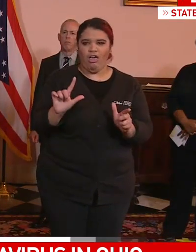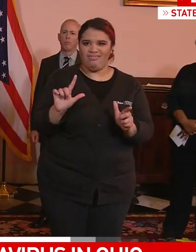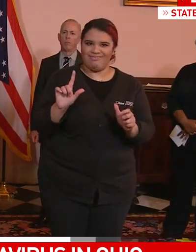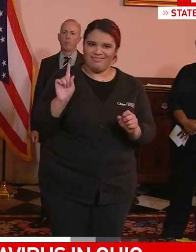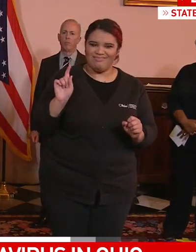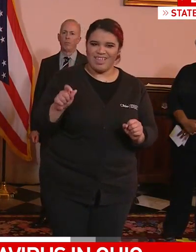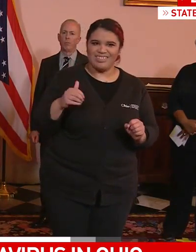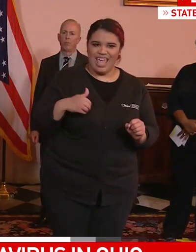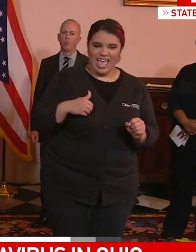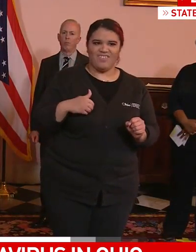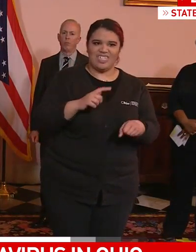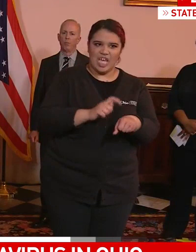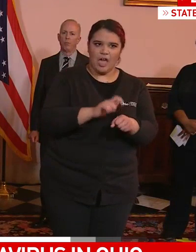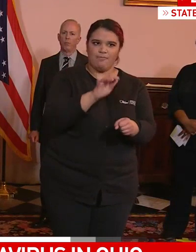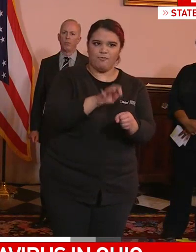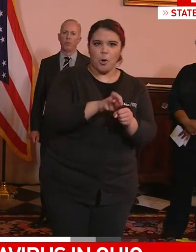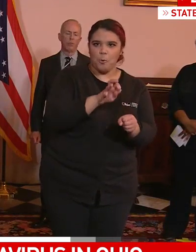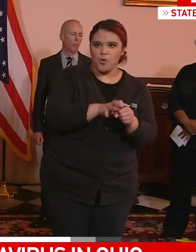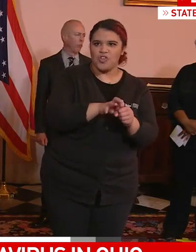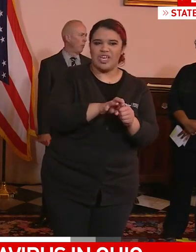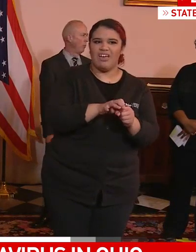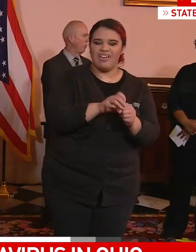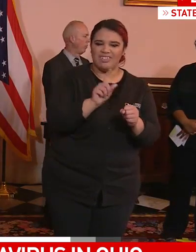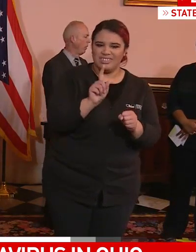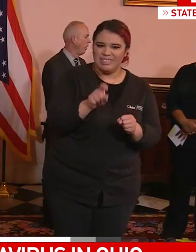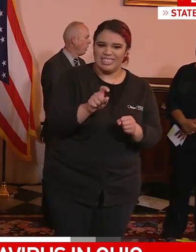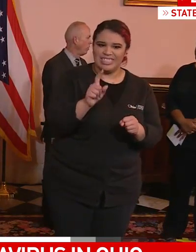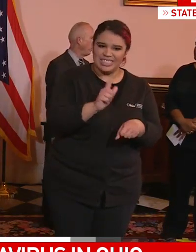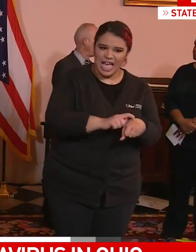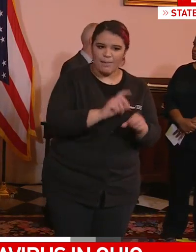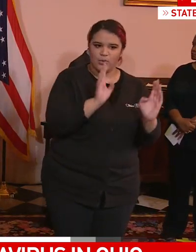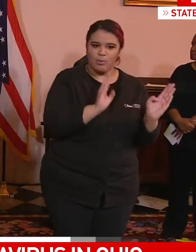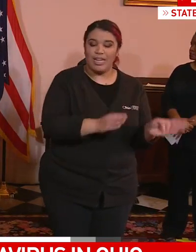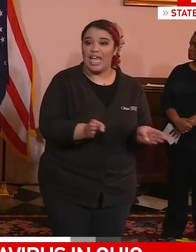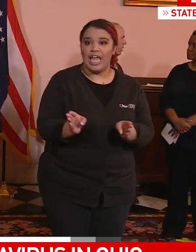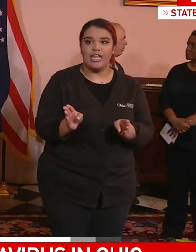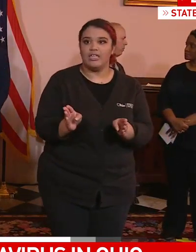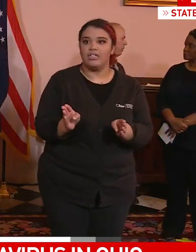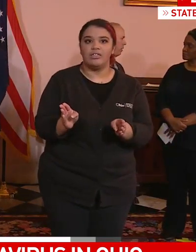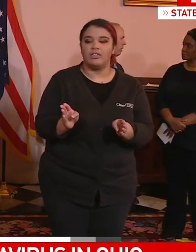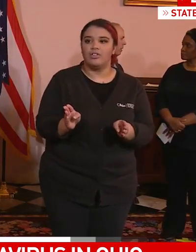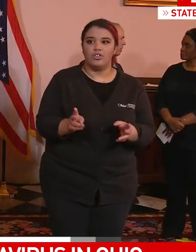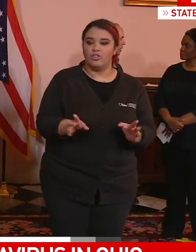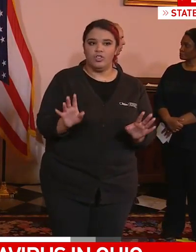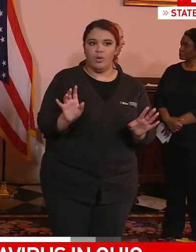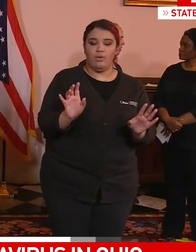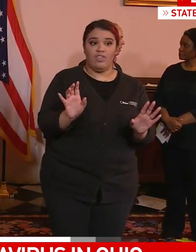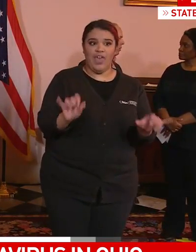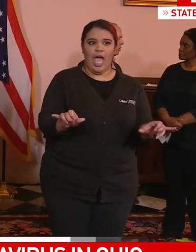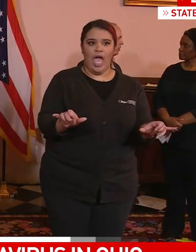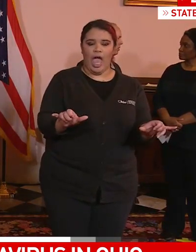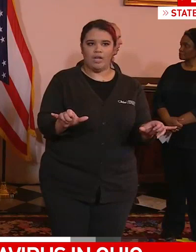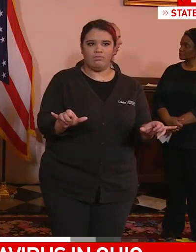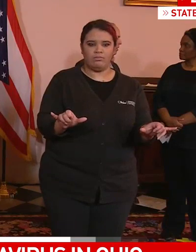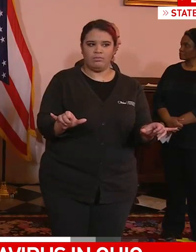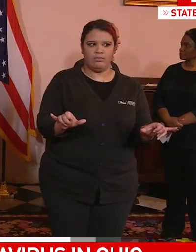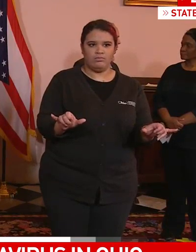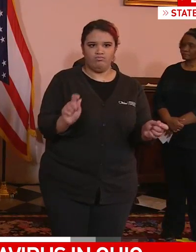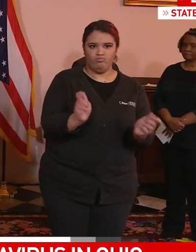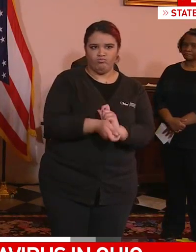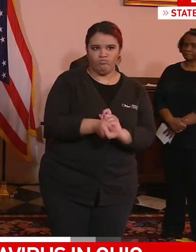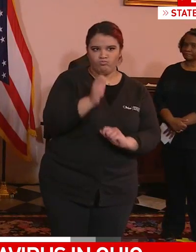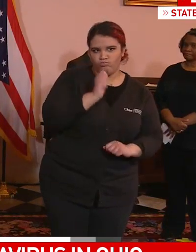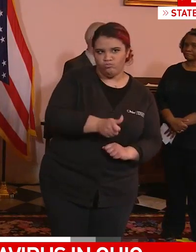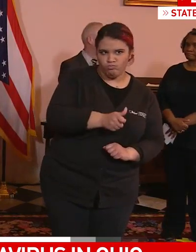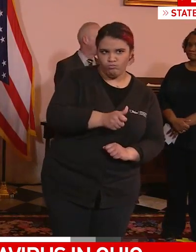They need time to be able to do this. And so that's not negotiable. But everything else, if we can work it out so